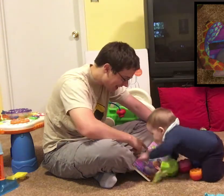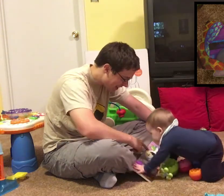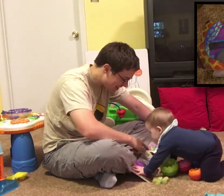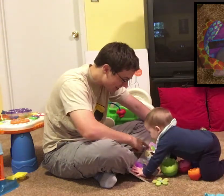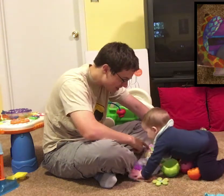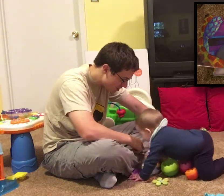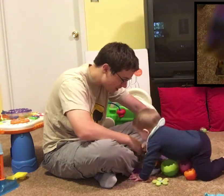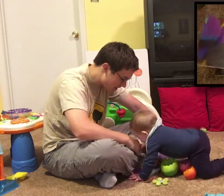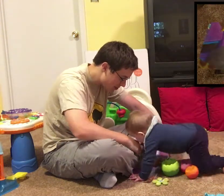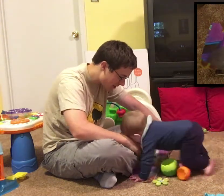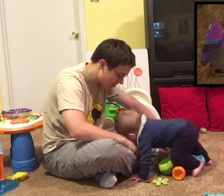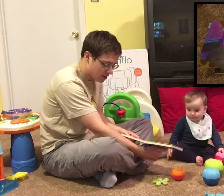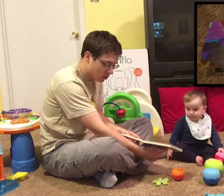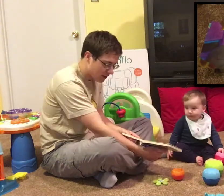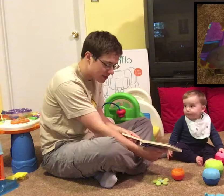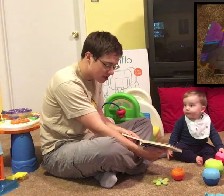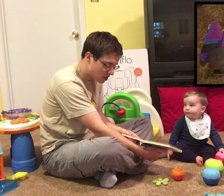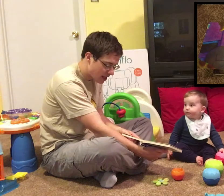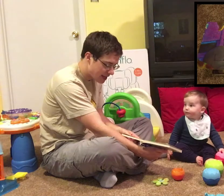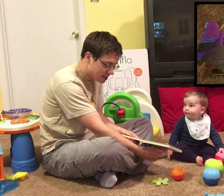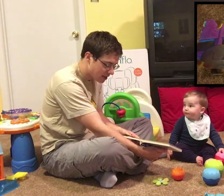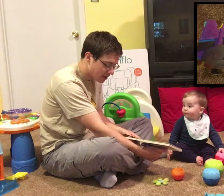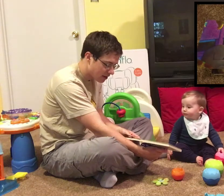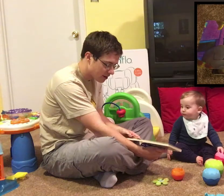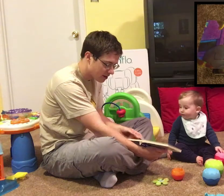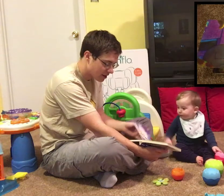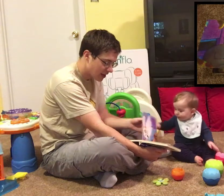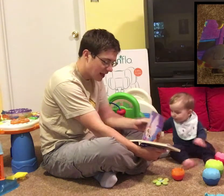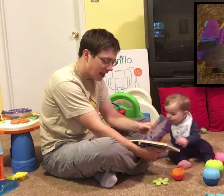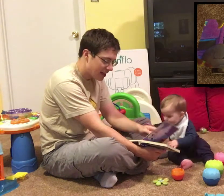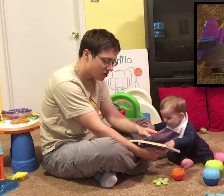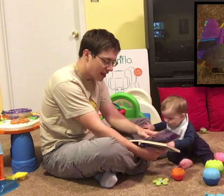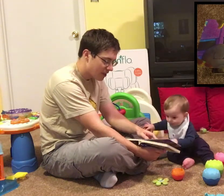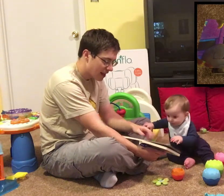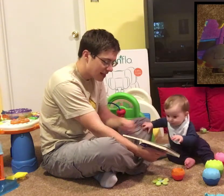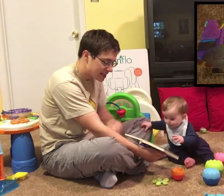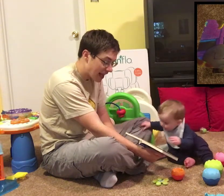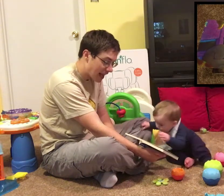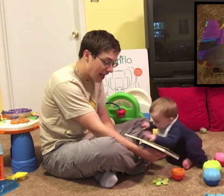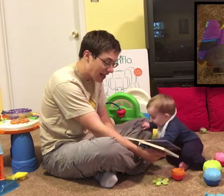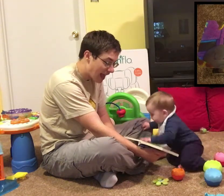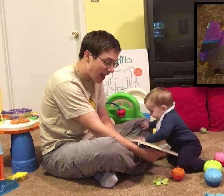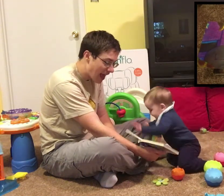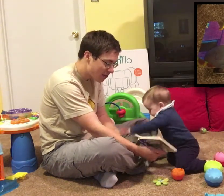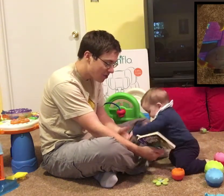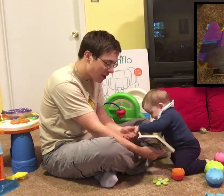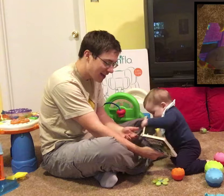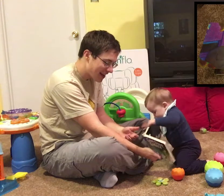And there's the zookeeper. The wife says, good night, dear. We turn out the lights and everybody else